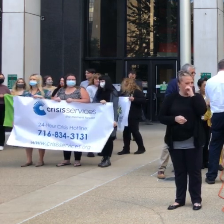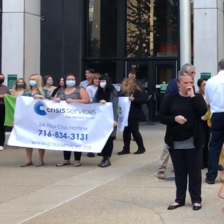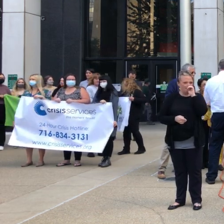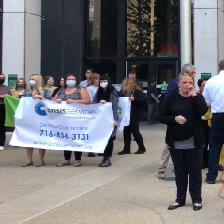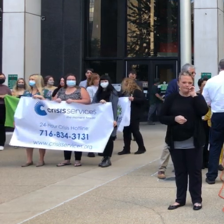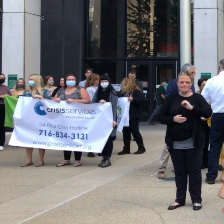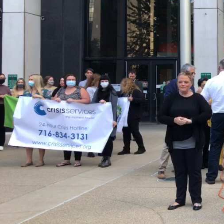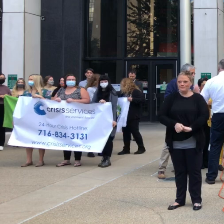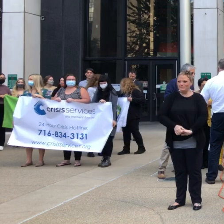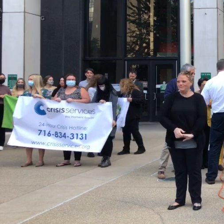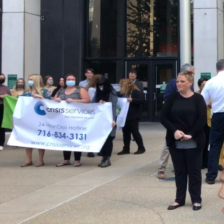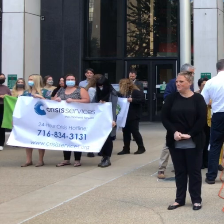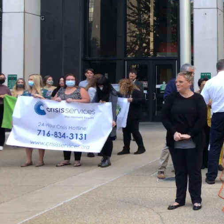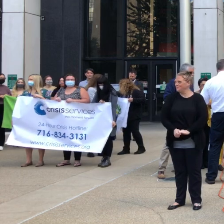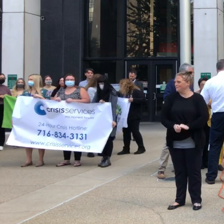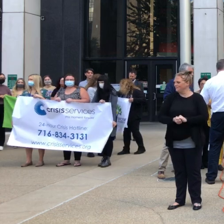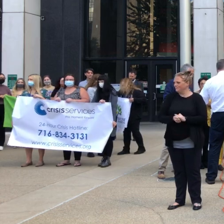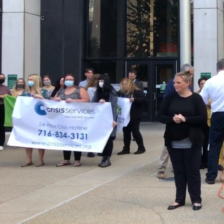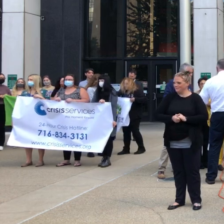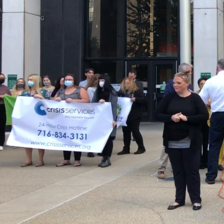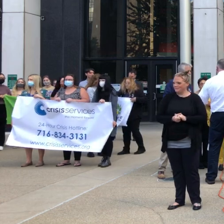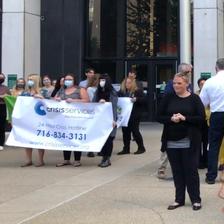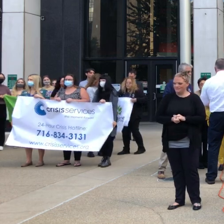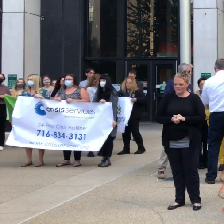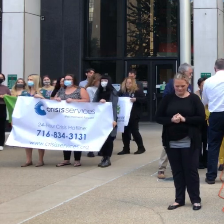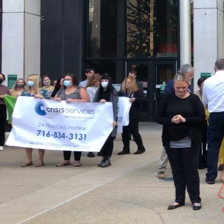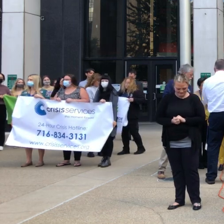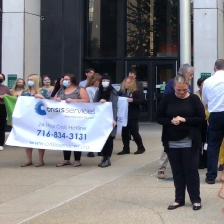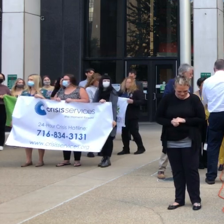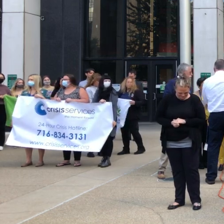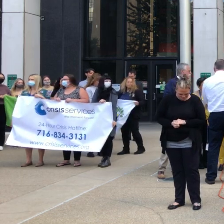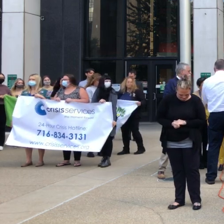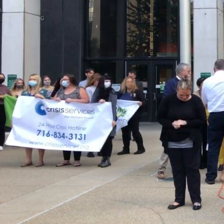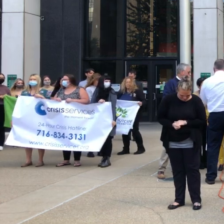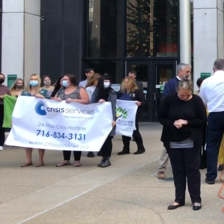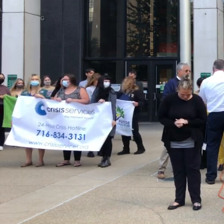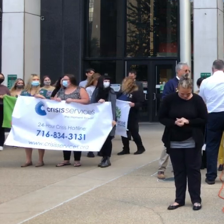I was afraid my arms would get tired. Right? Okay.